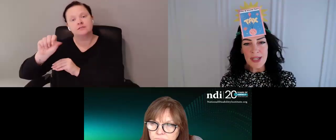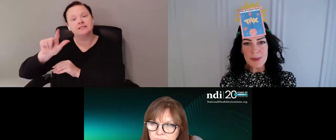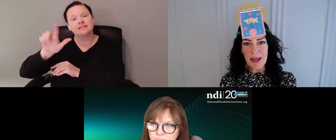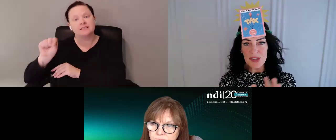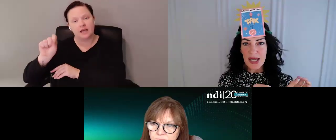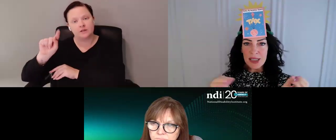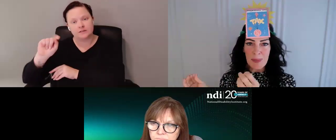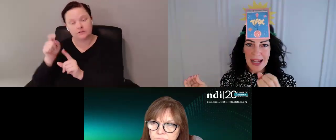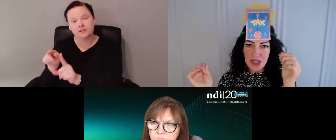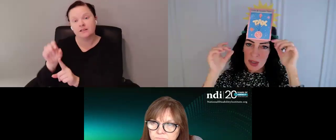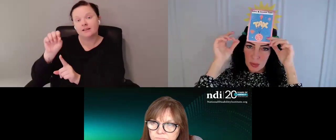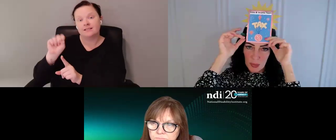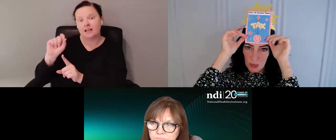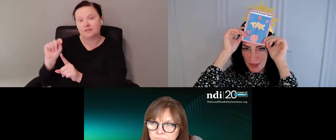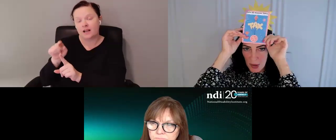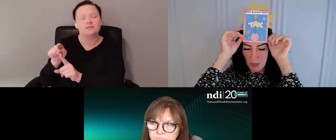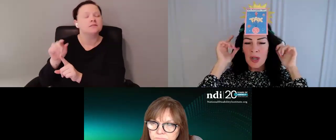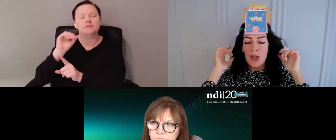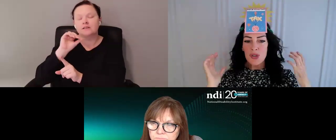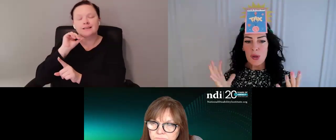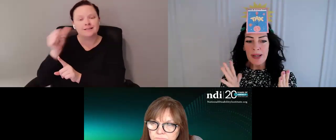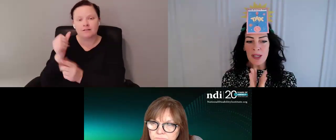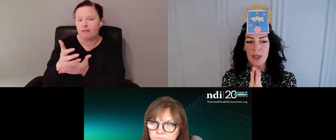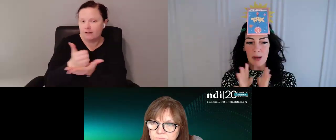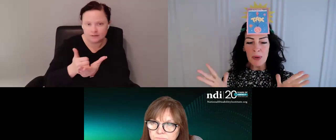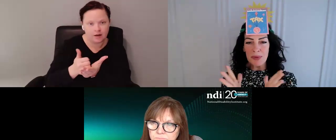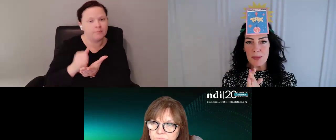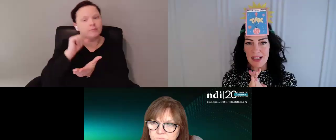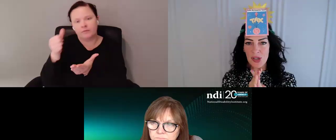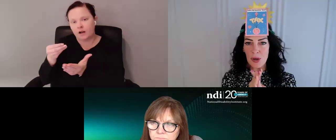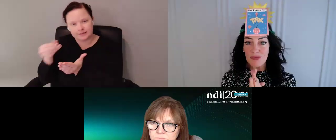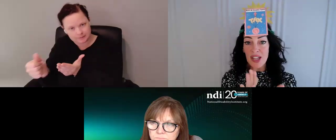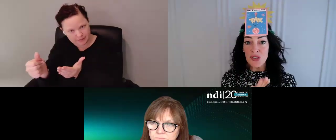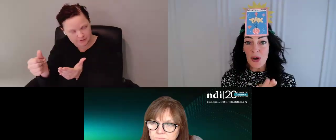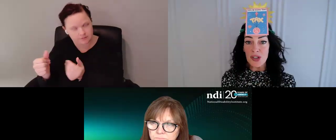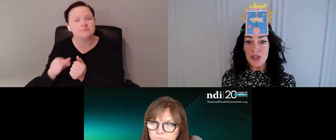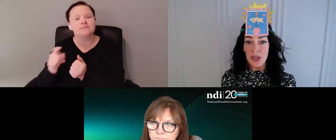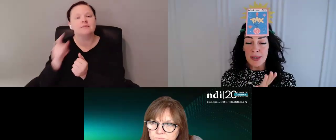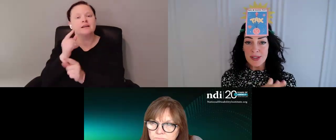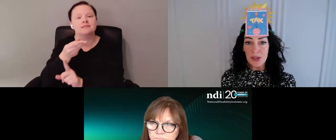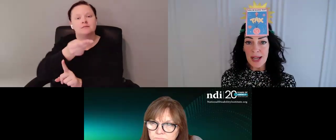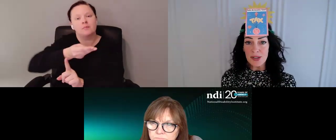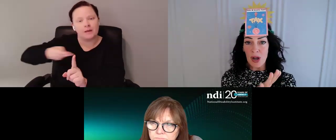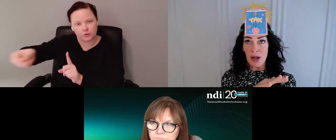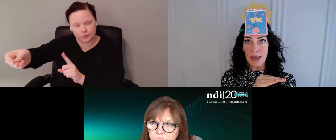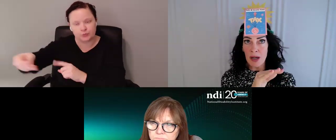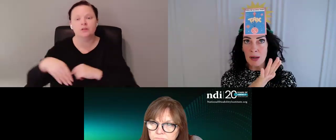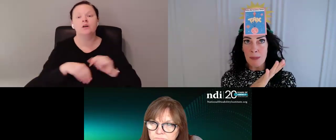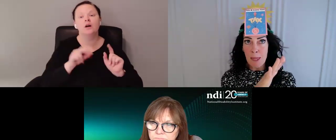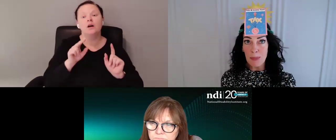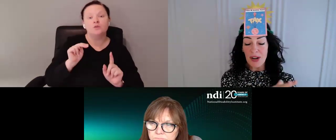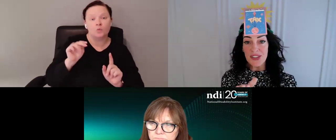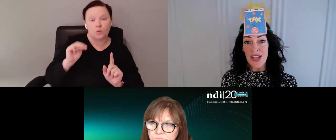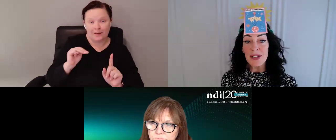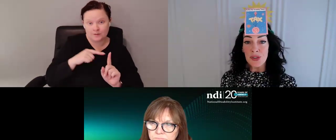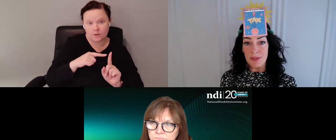income or an expense. It's passing through with you. So I work with New Mexico. They charge sales tax